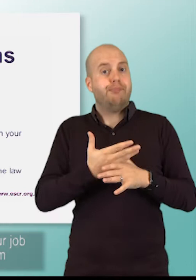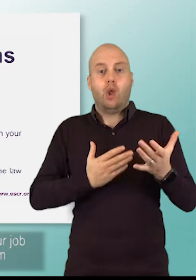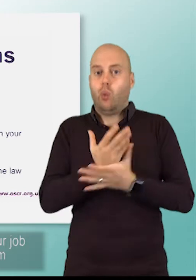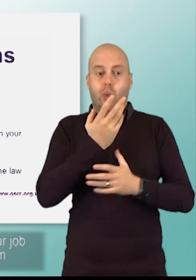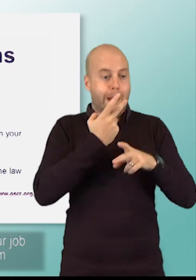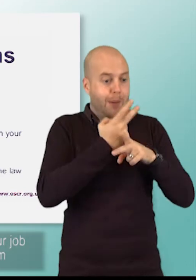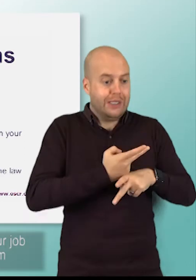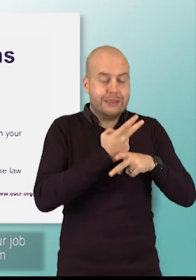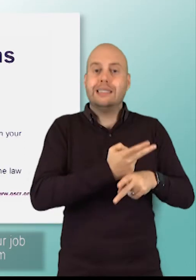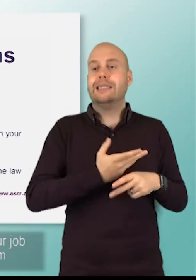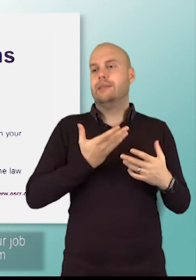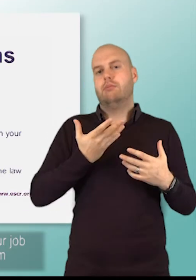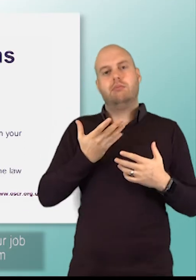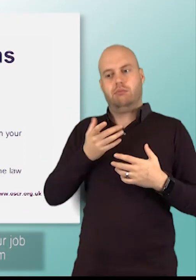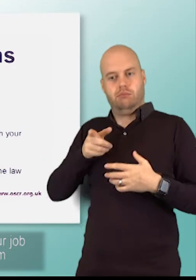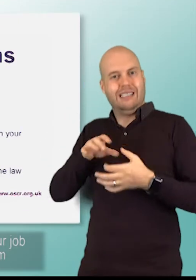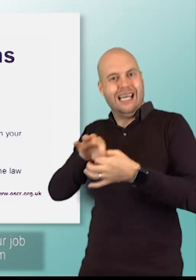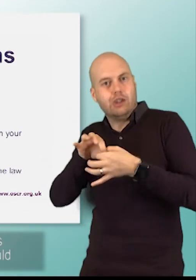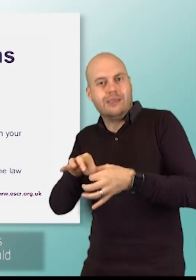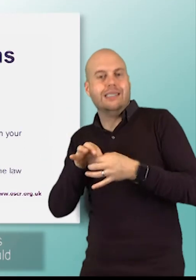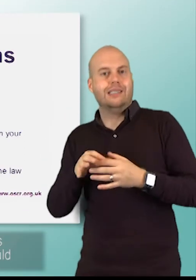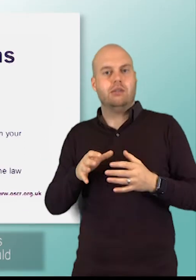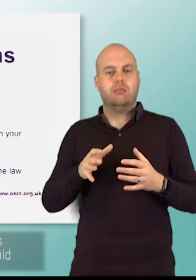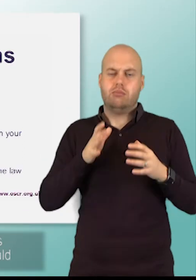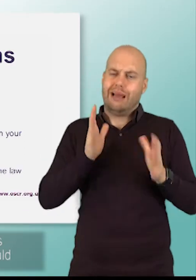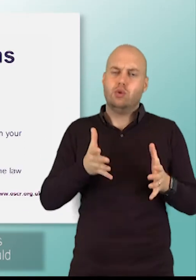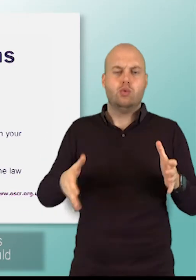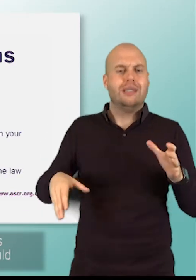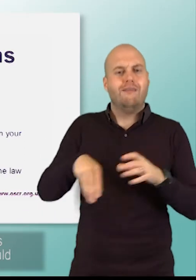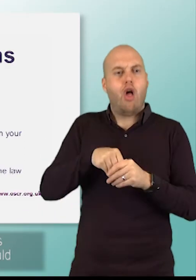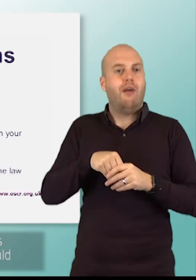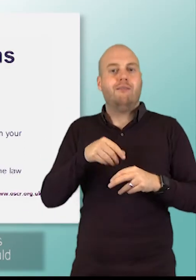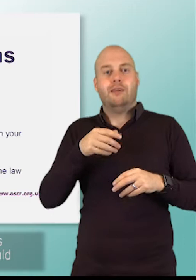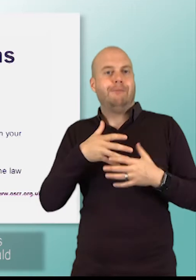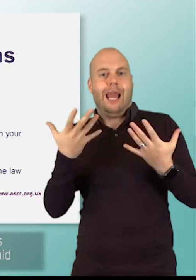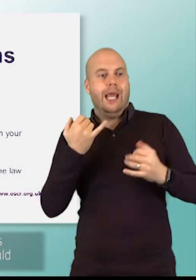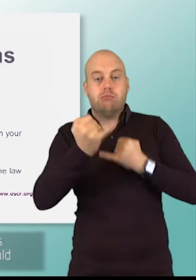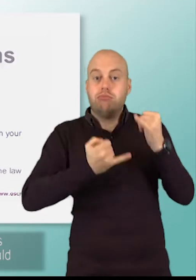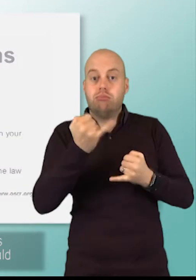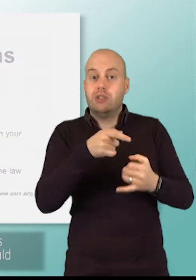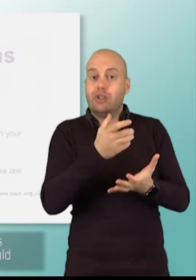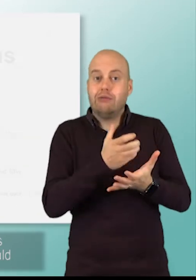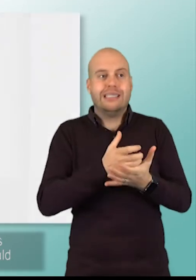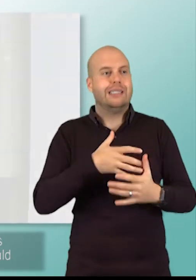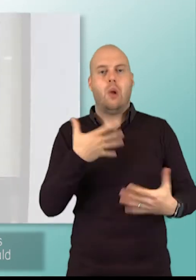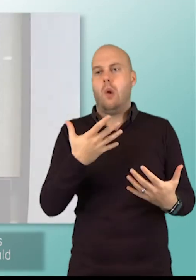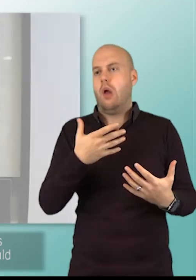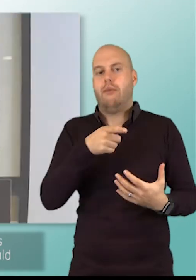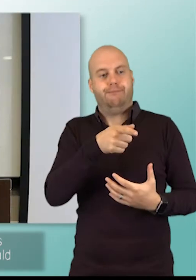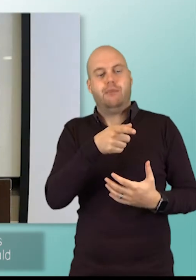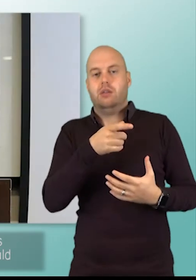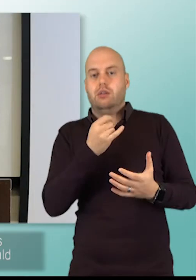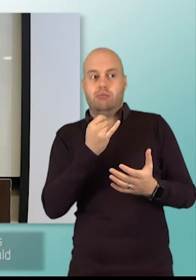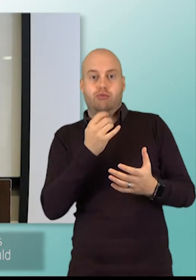and through the monitoring and enforcement arm that we have, we do have to get involved with us. Allegations of misconduct in